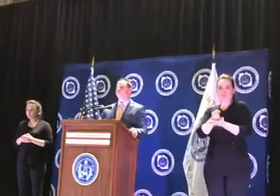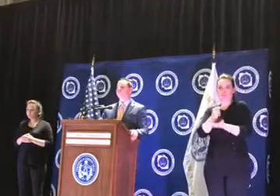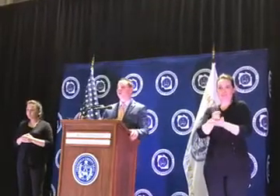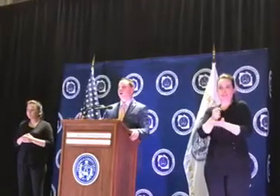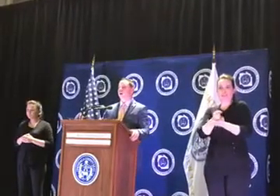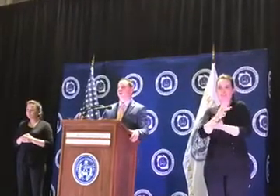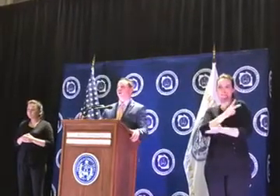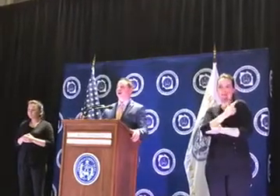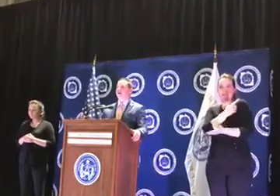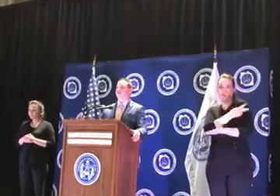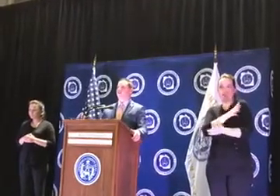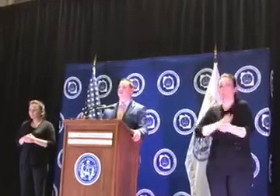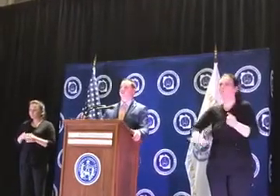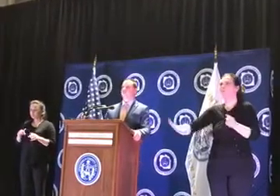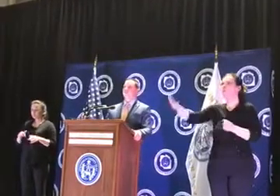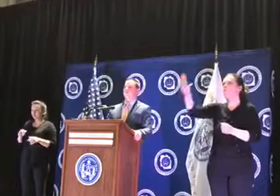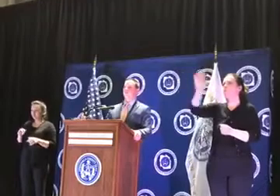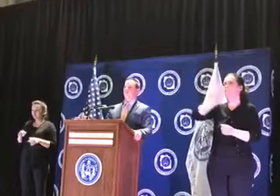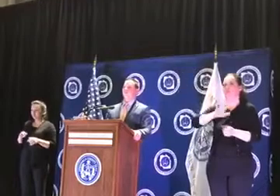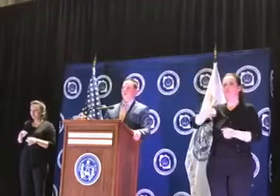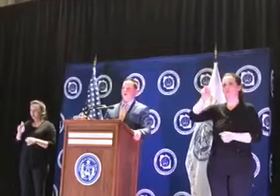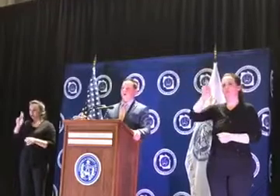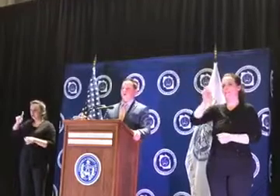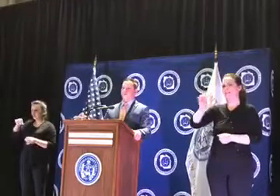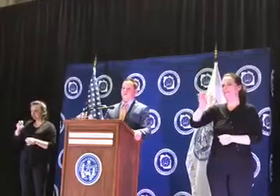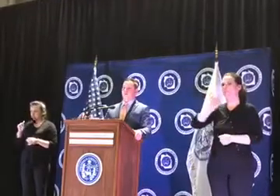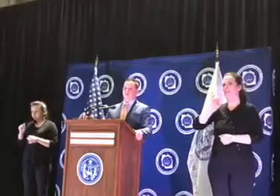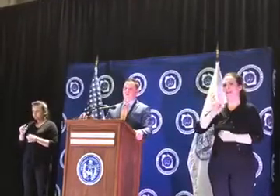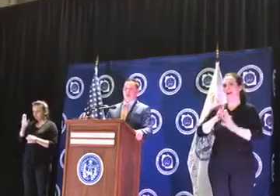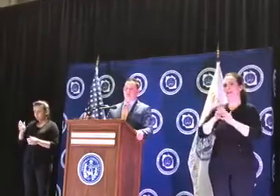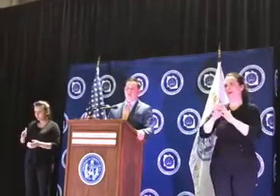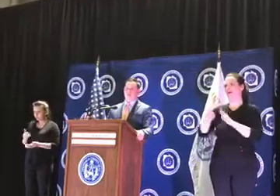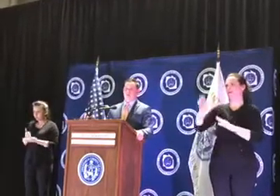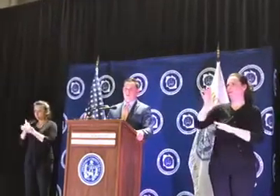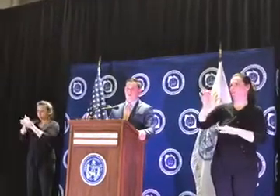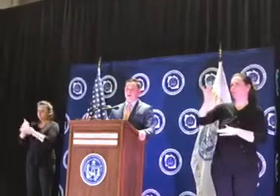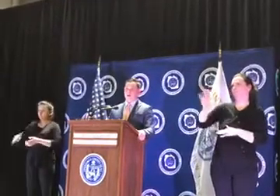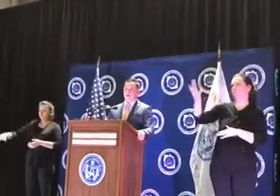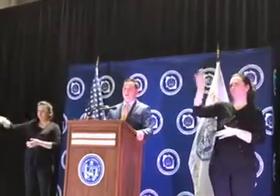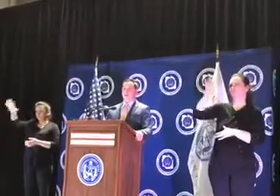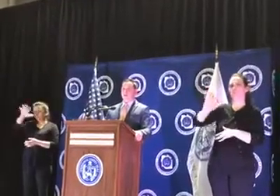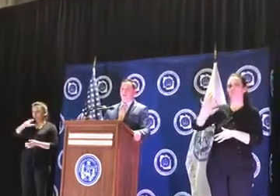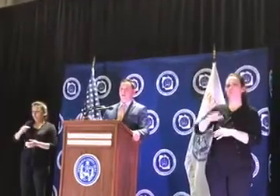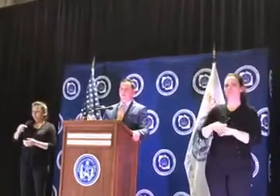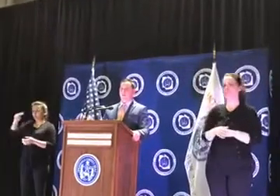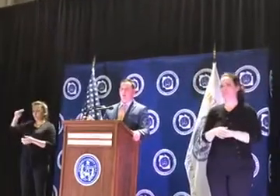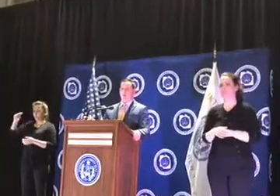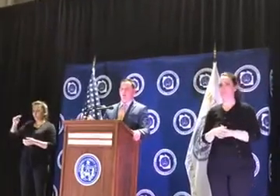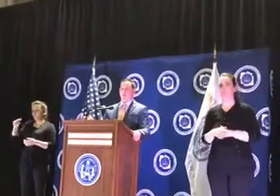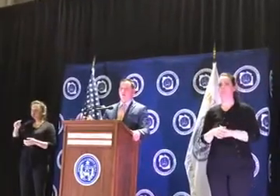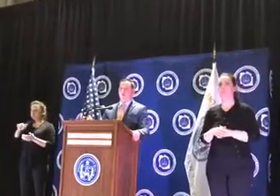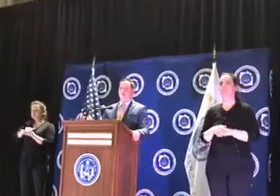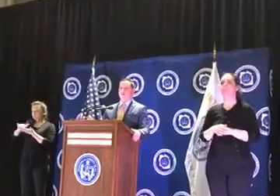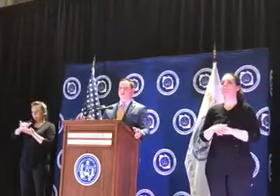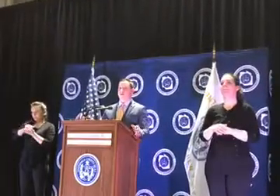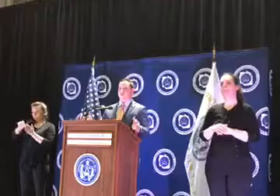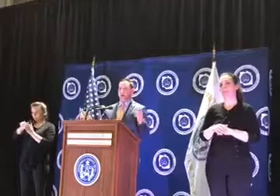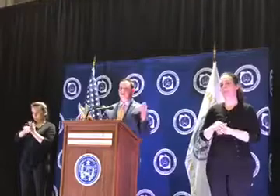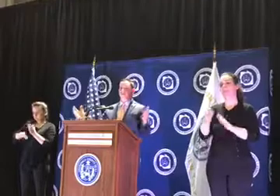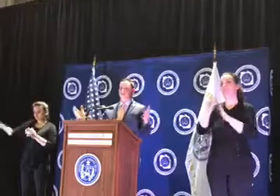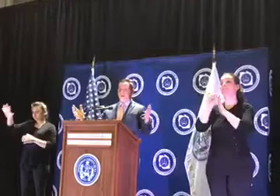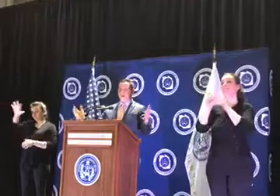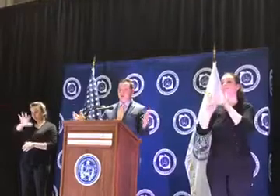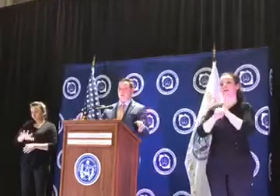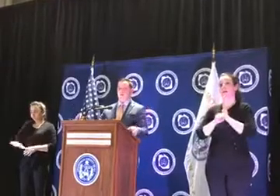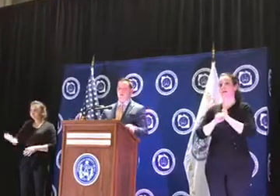So a lot of the materials we've gotten from the state when the state was short was because we